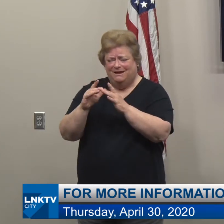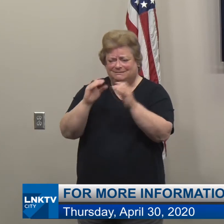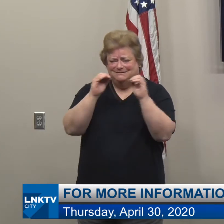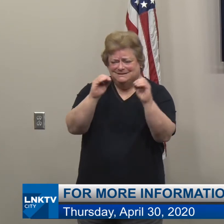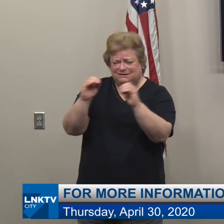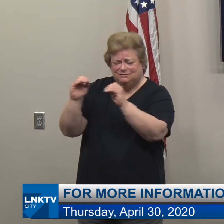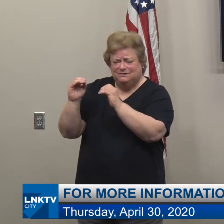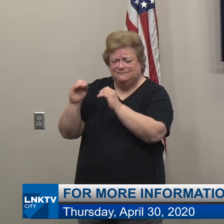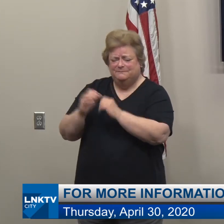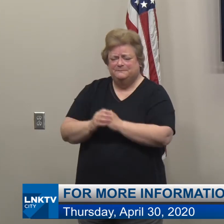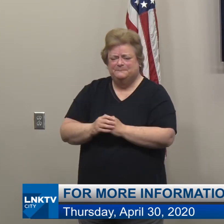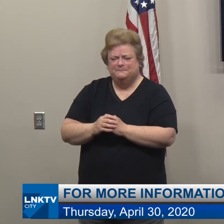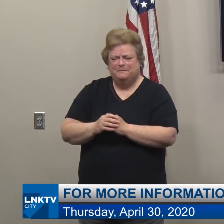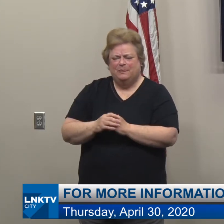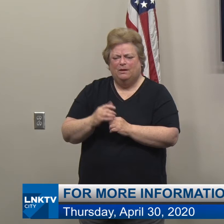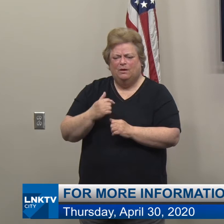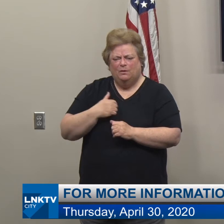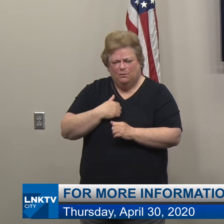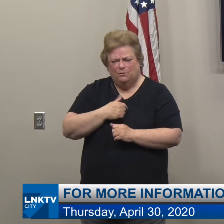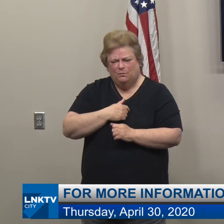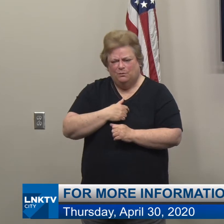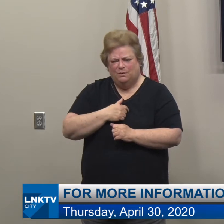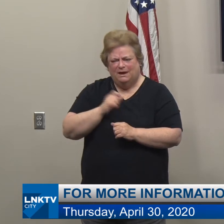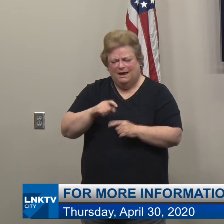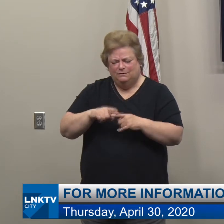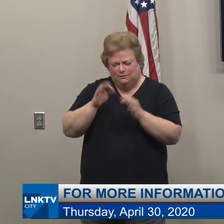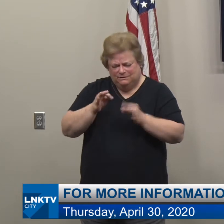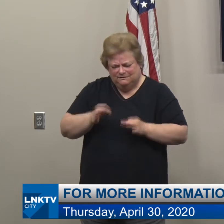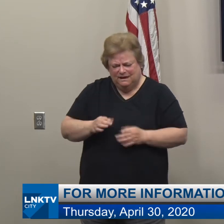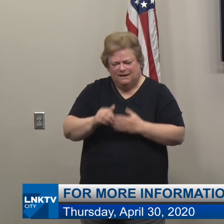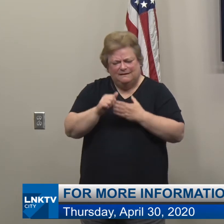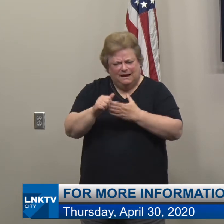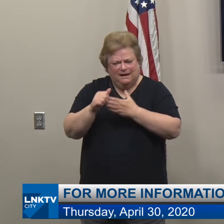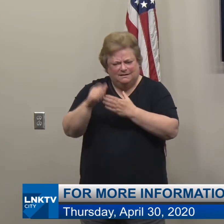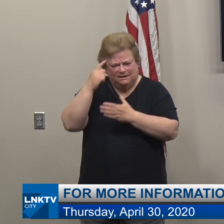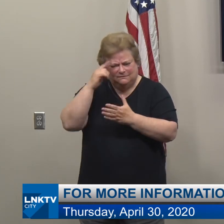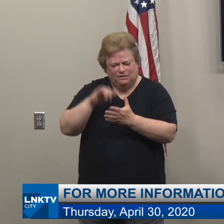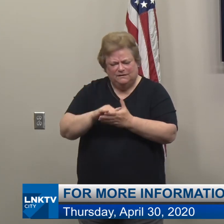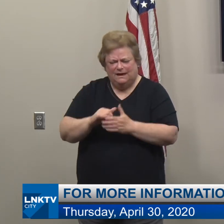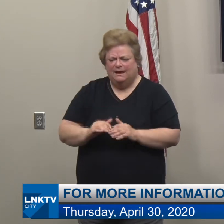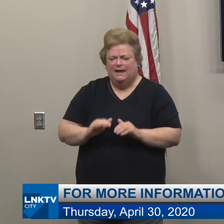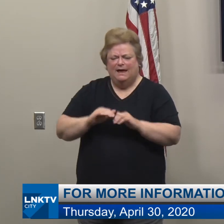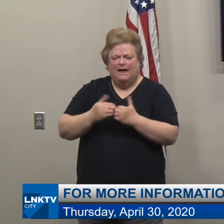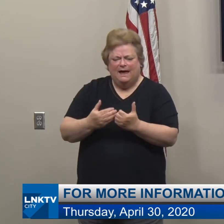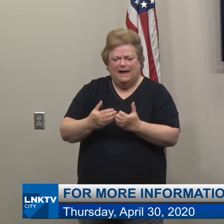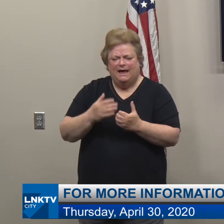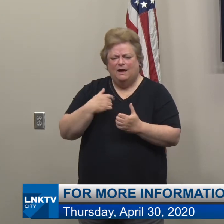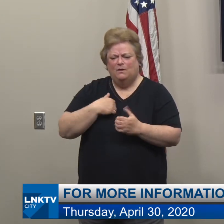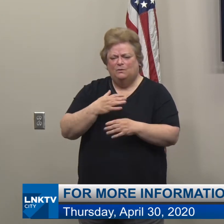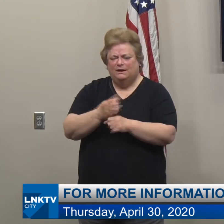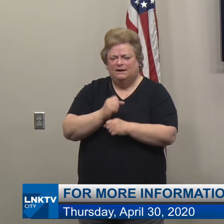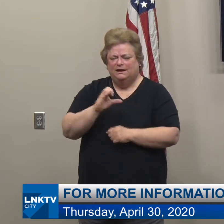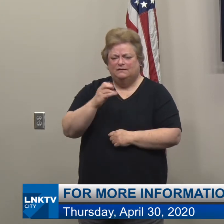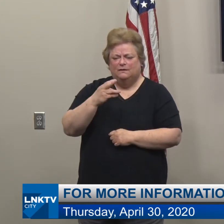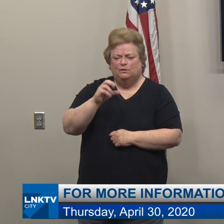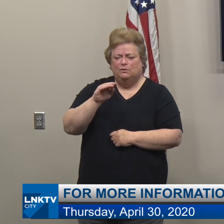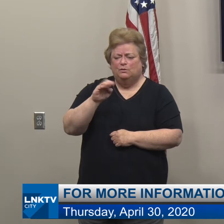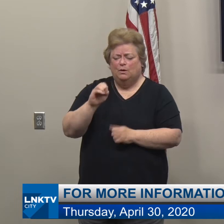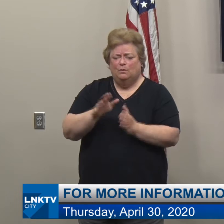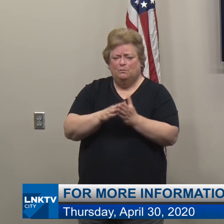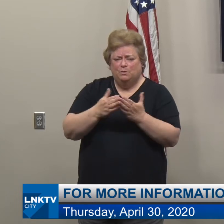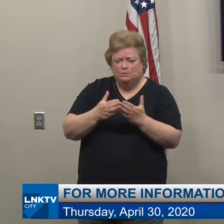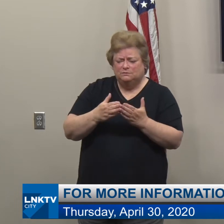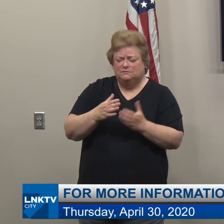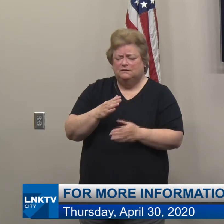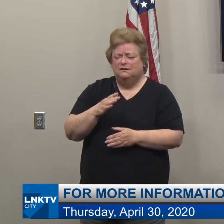pretty intense with us. One of them was, how are we going to get Chromebooks or devices to